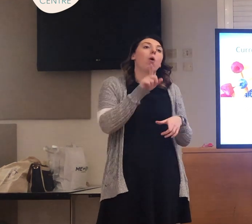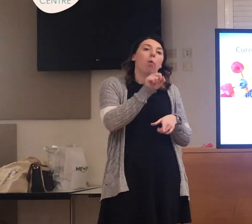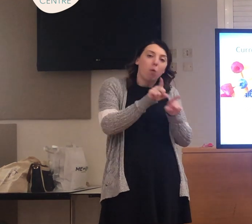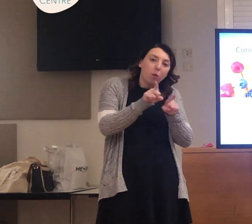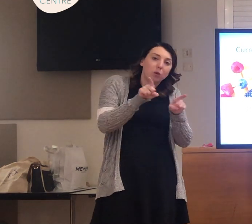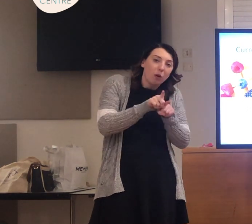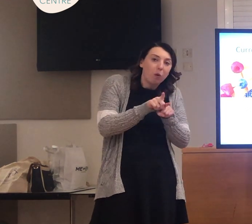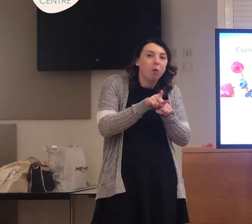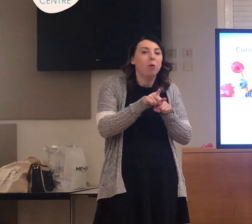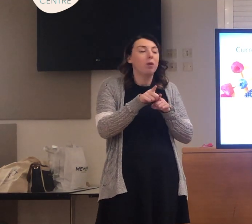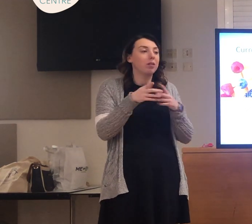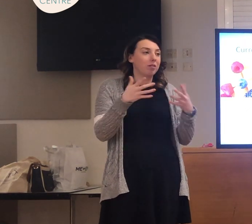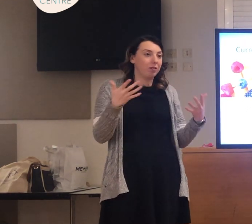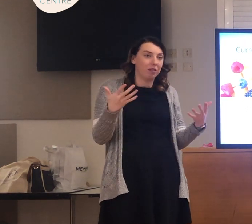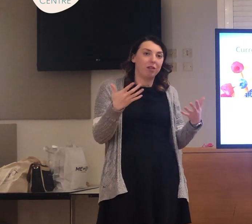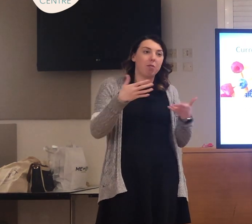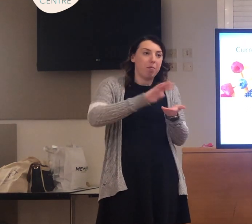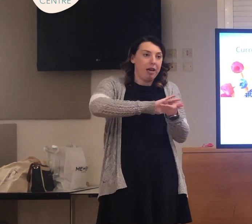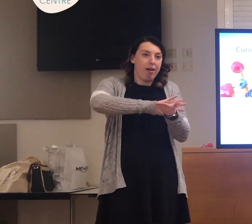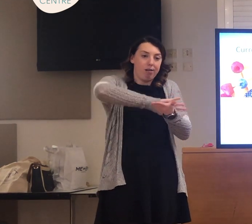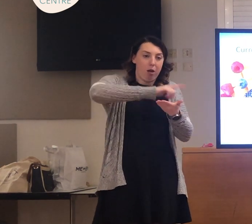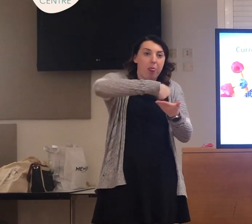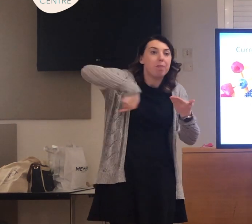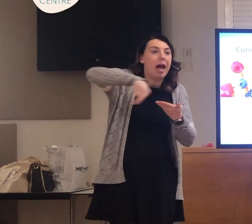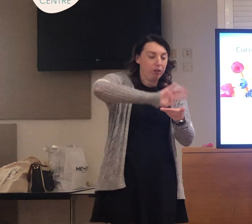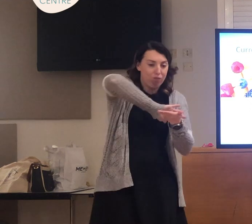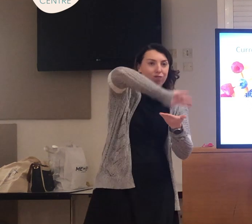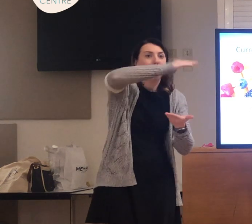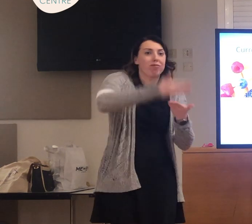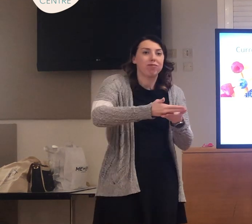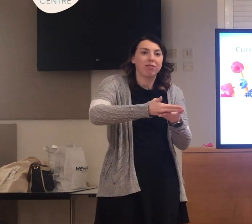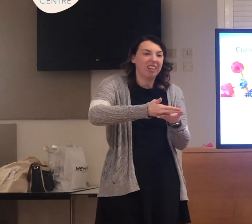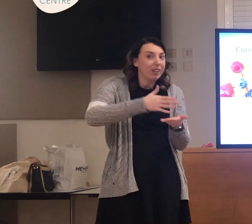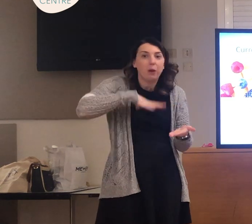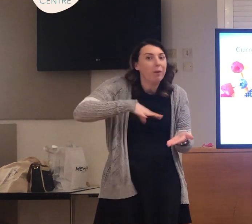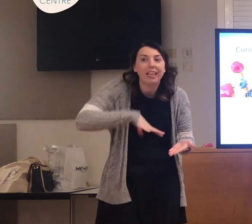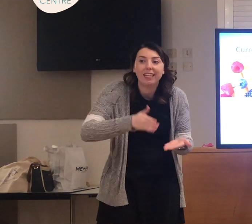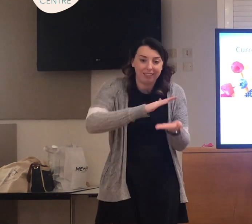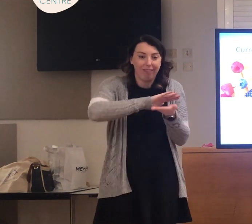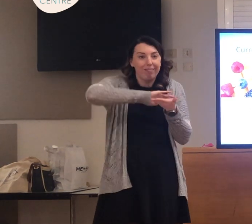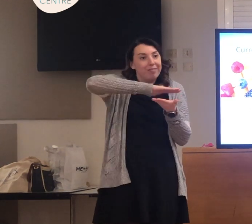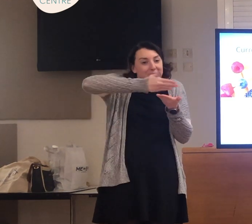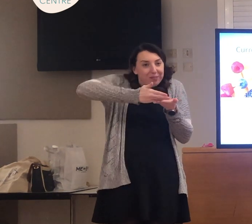we eat much more, bigger portions than we ever need.